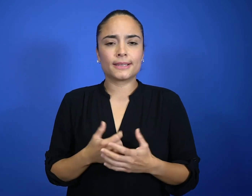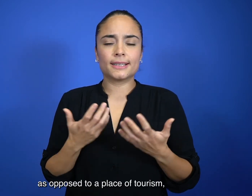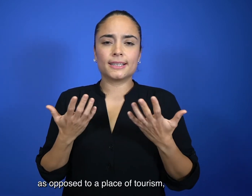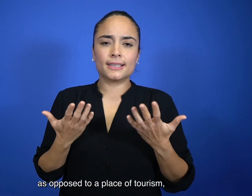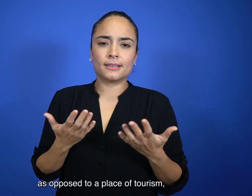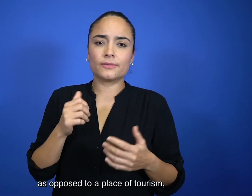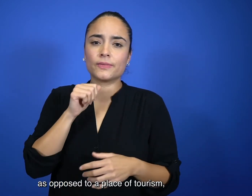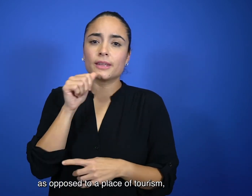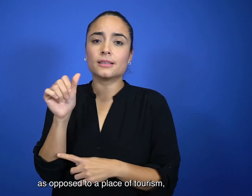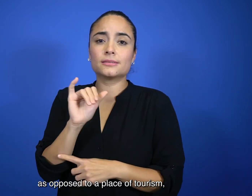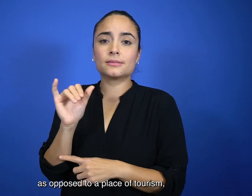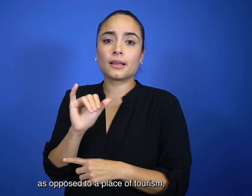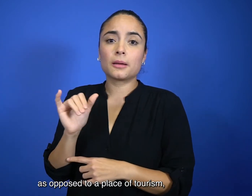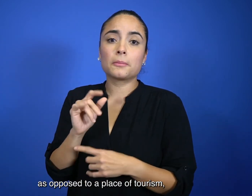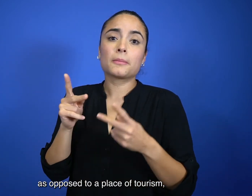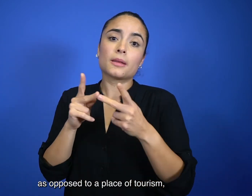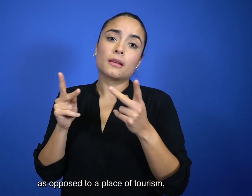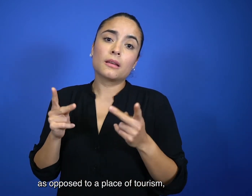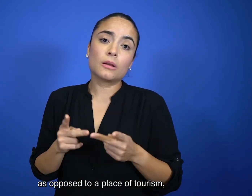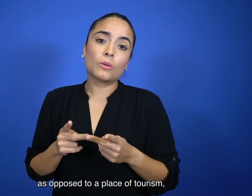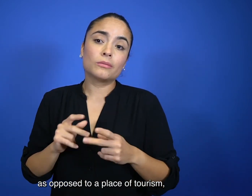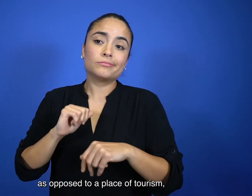as opposed to a place of